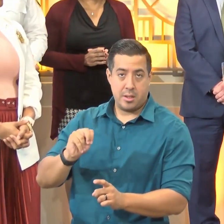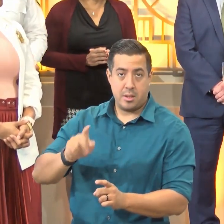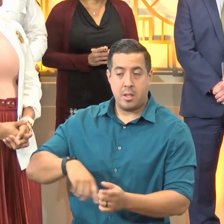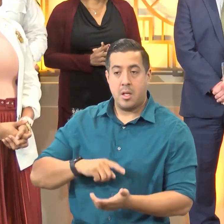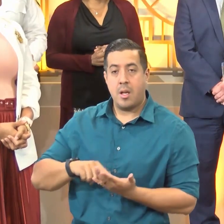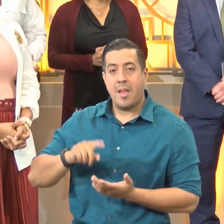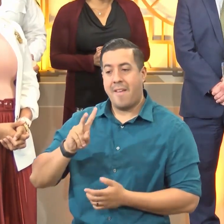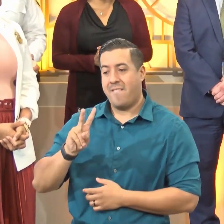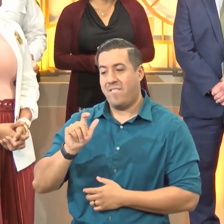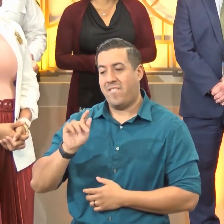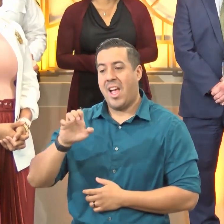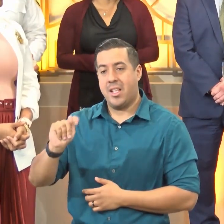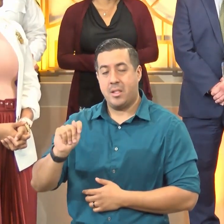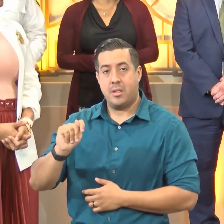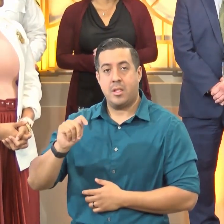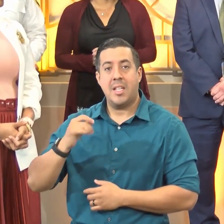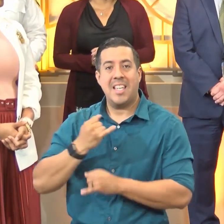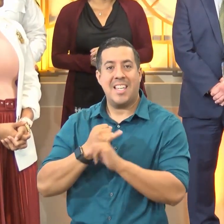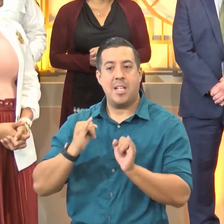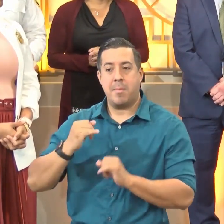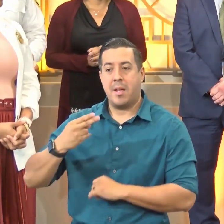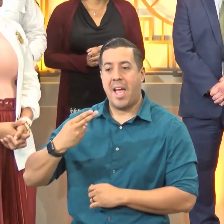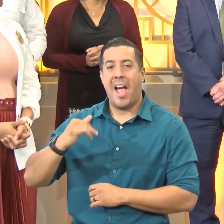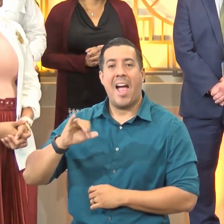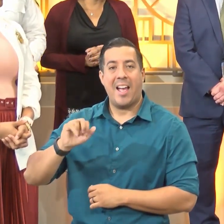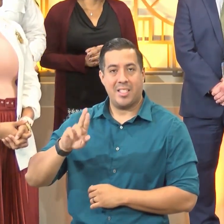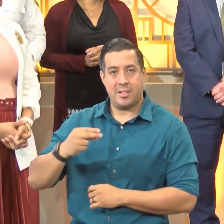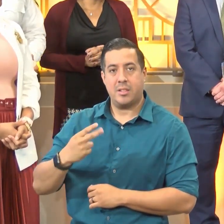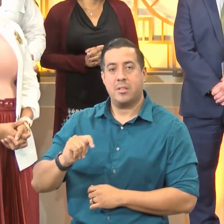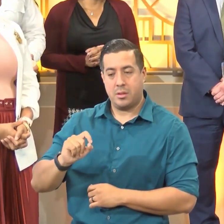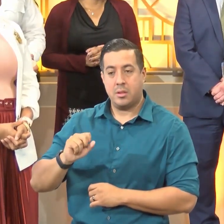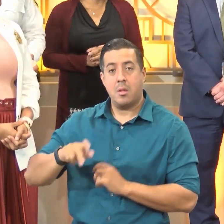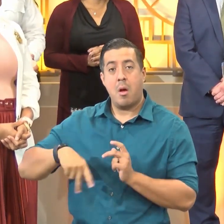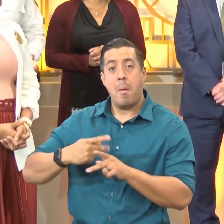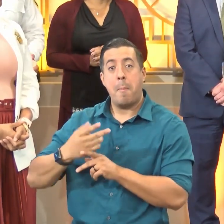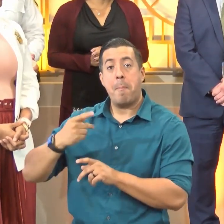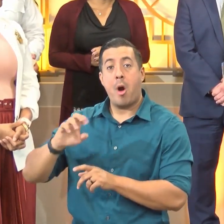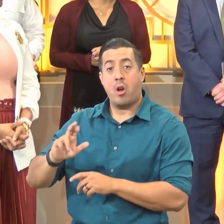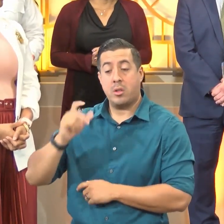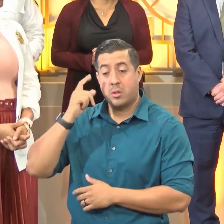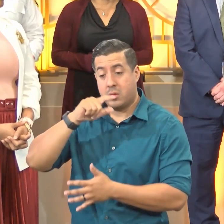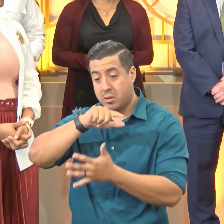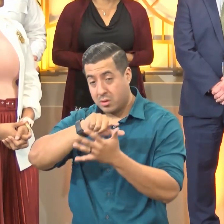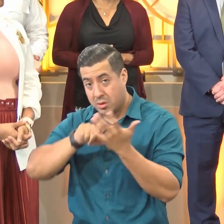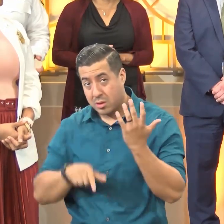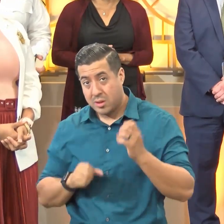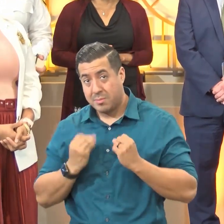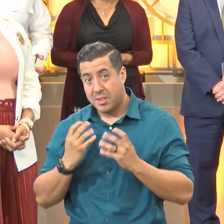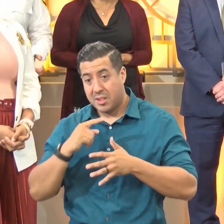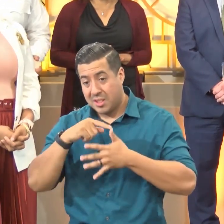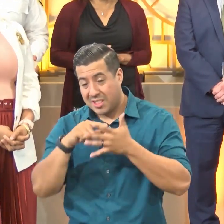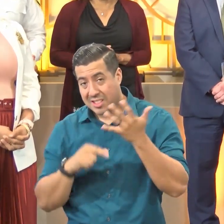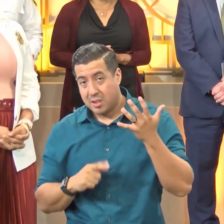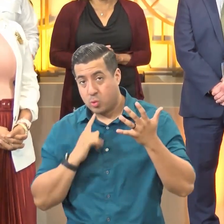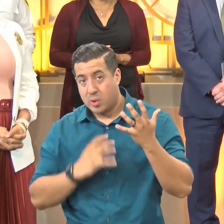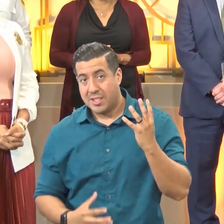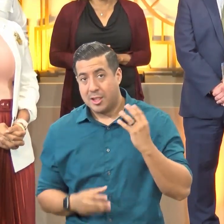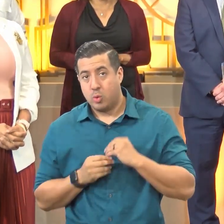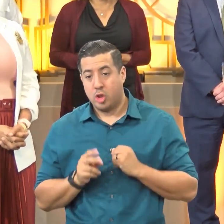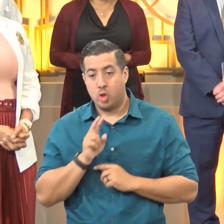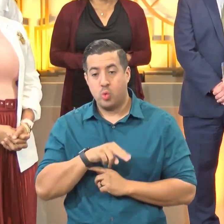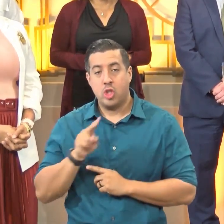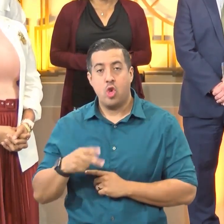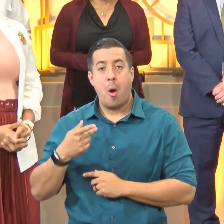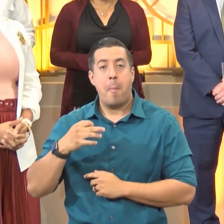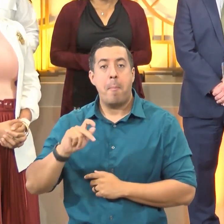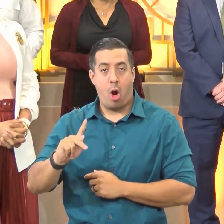Park, and Independent Heights Park. Let me quickly say that these are in addition to the 22 parks